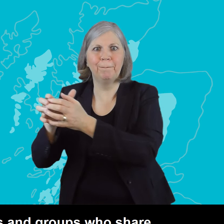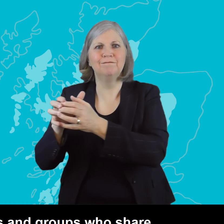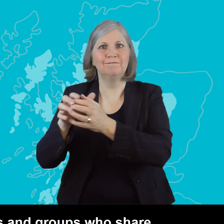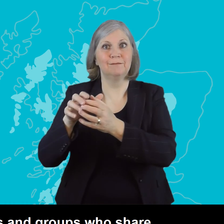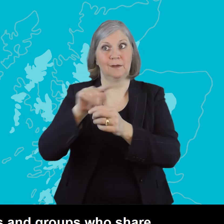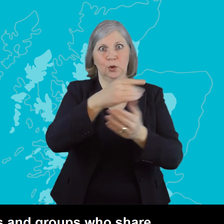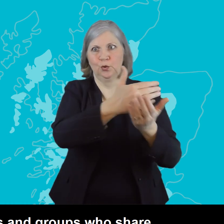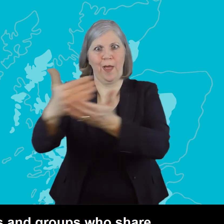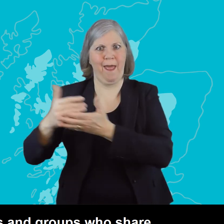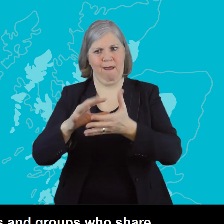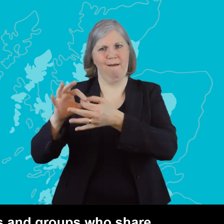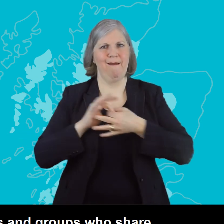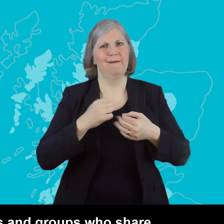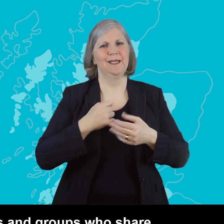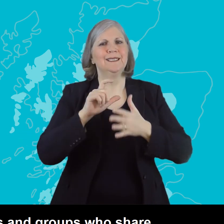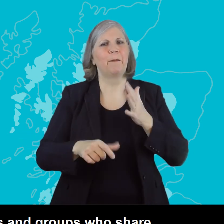values.